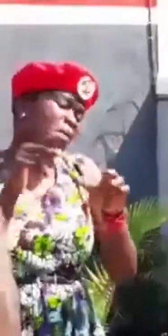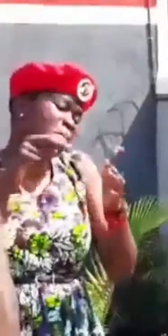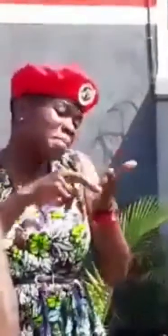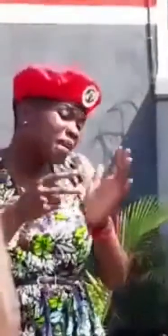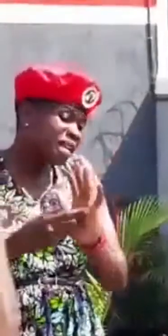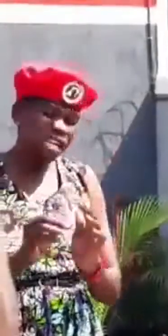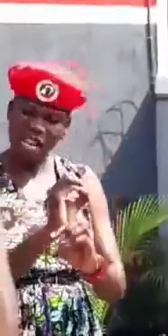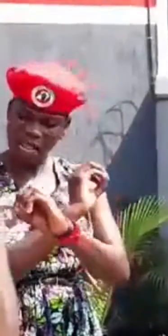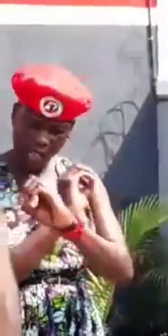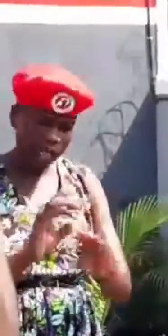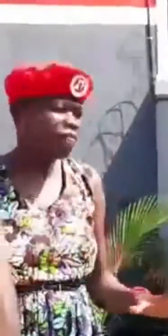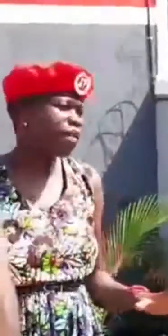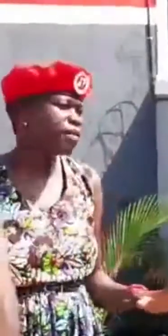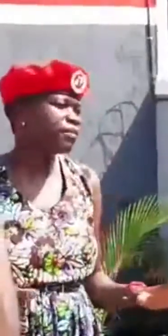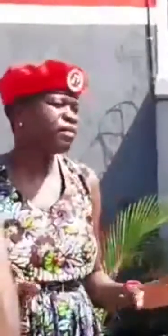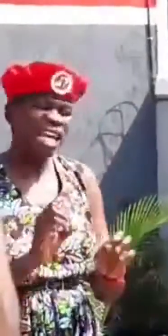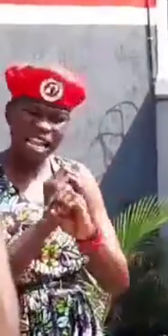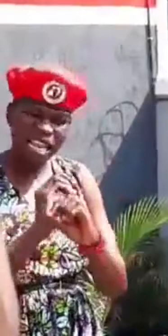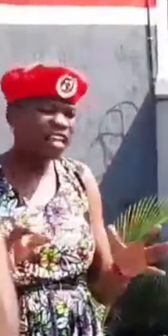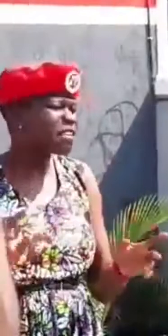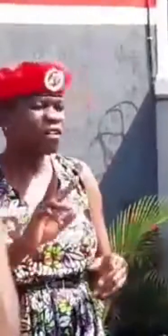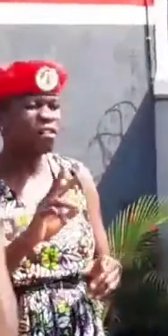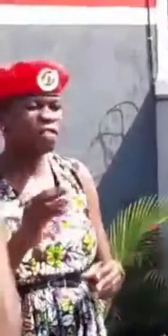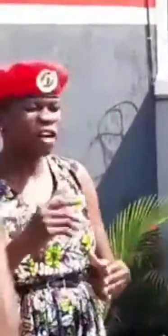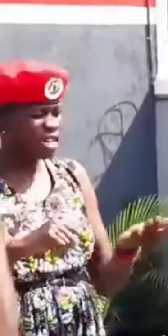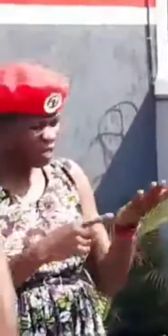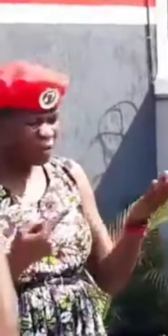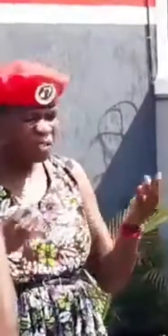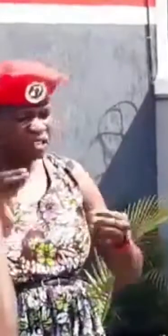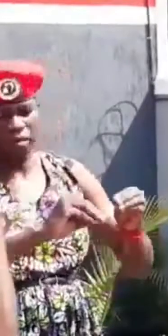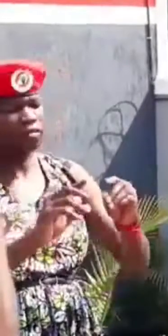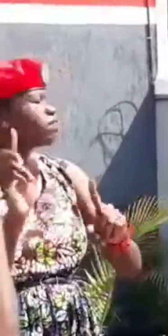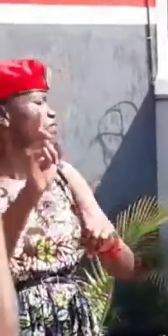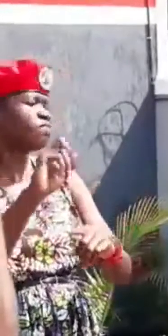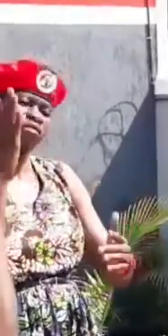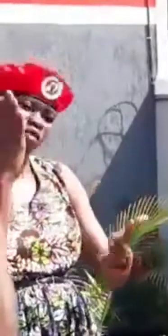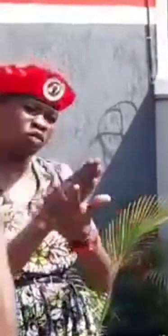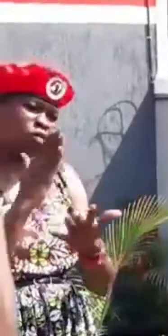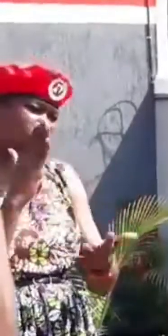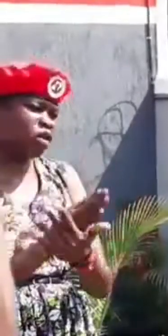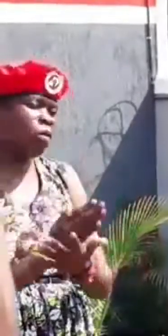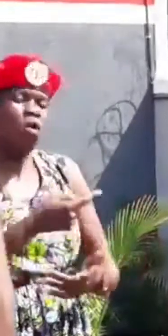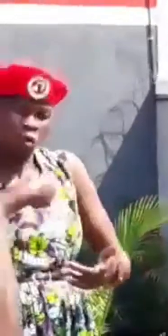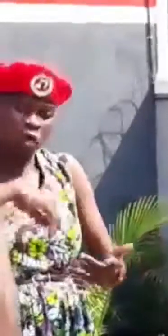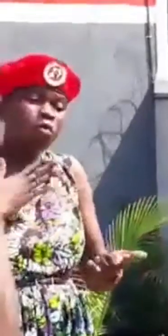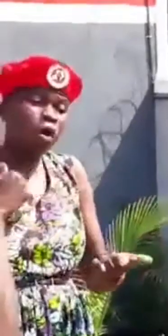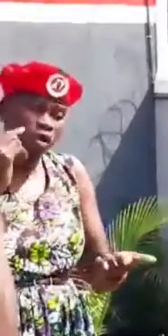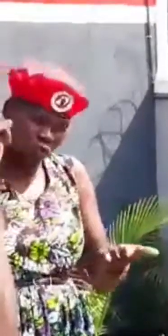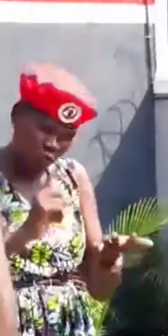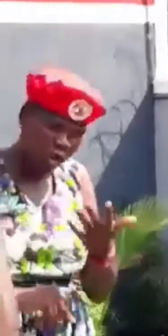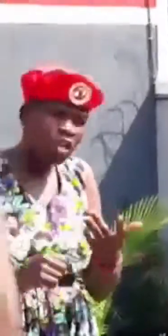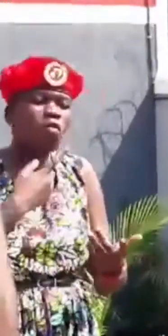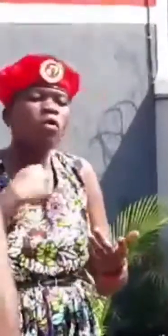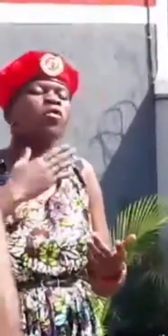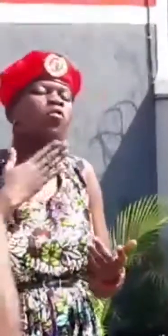there is nothing like a scientific election, ladies and gentlemen. For us, what we're going for